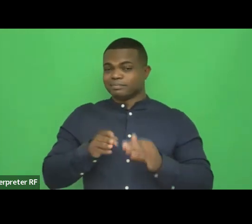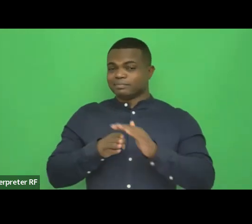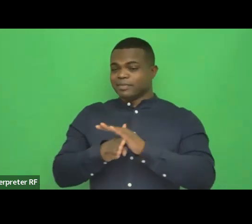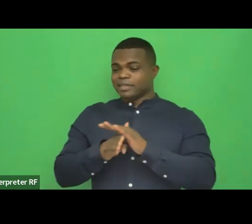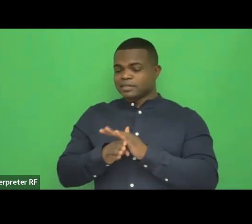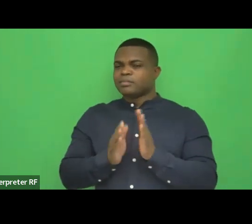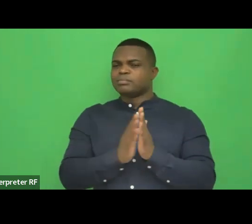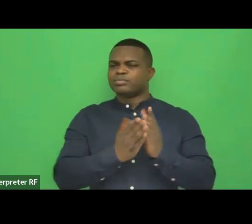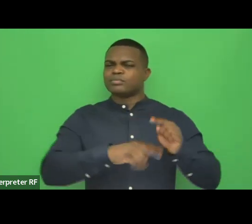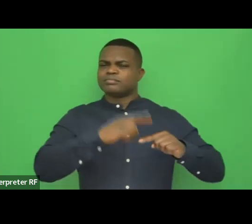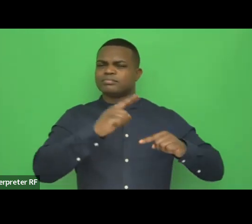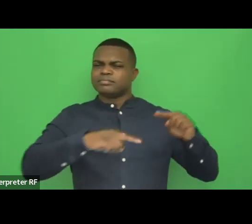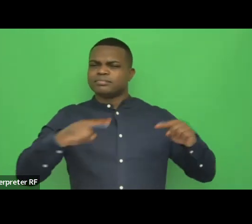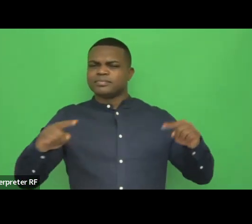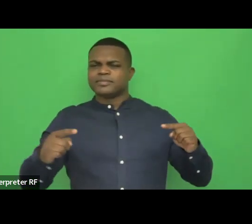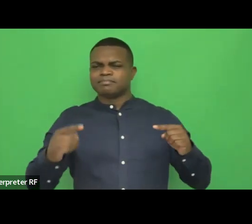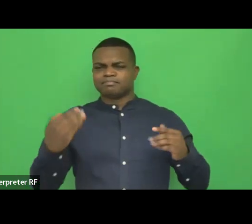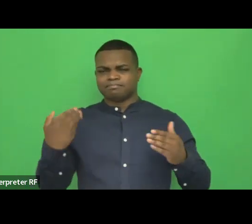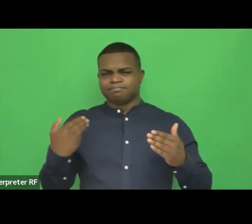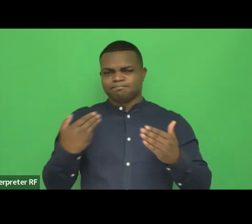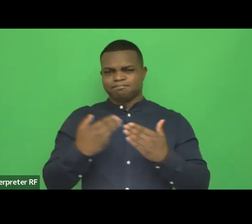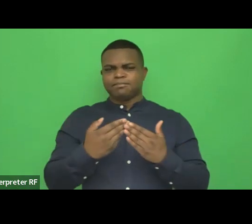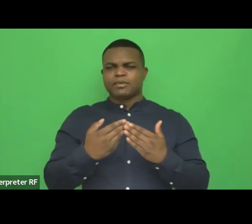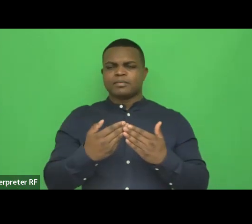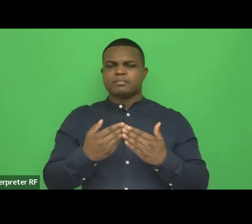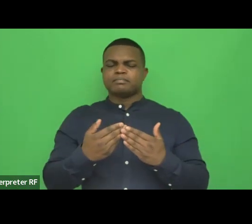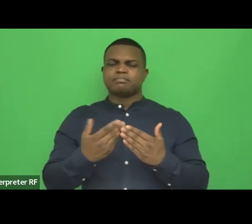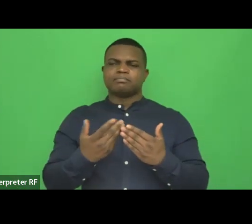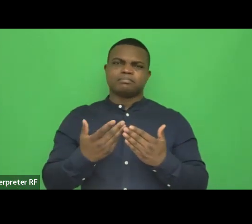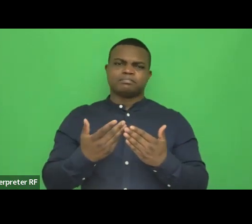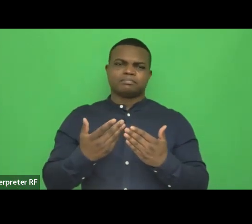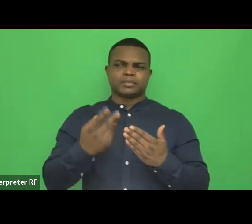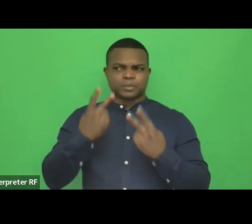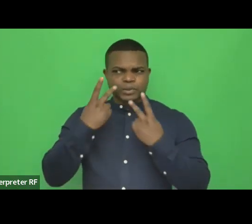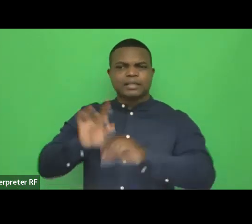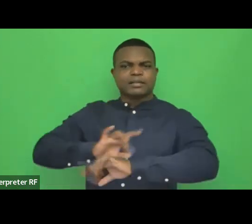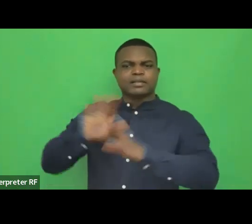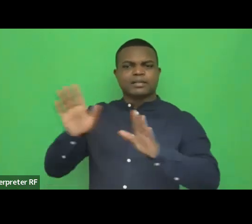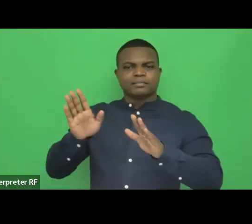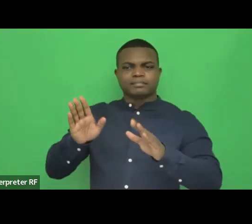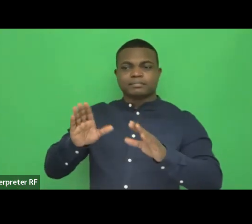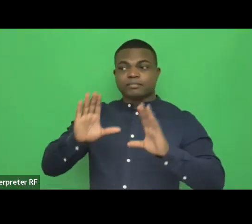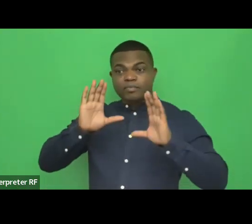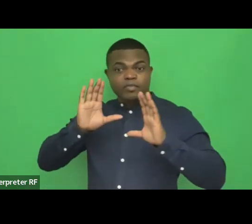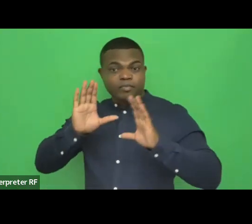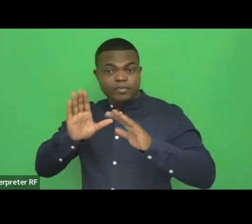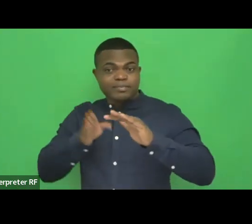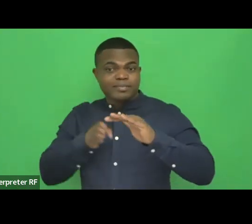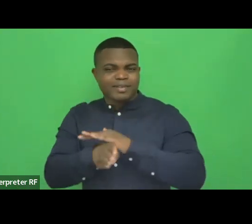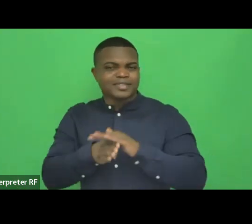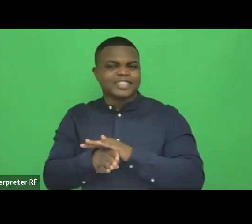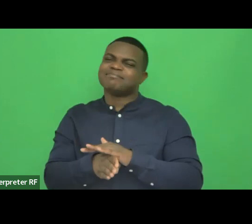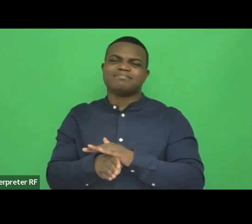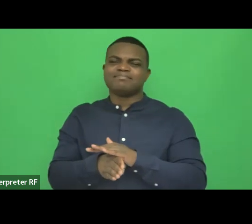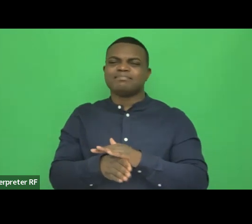on. So the good news here is that EPUB has accessibility metadata. Metadata